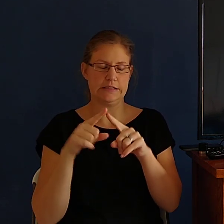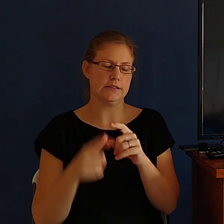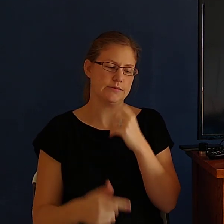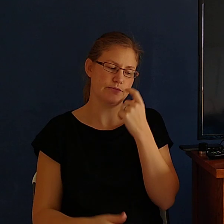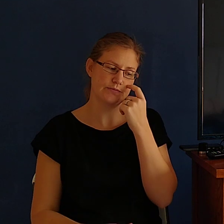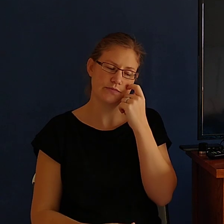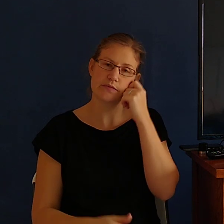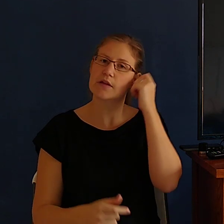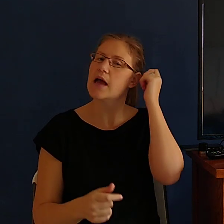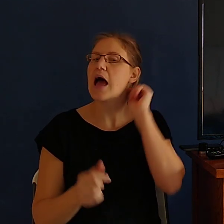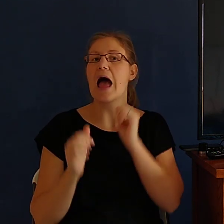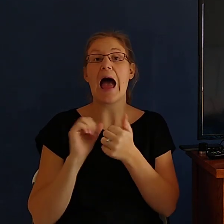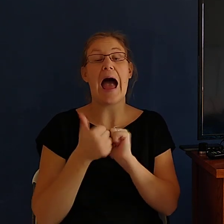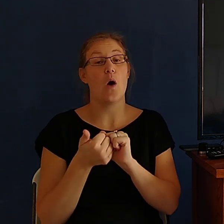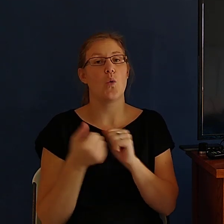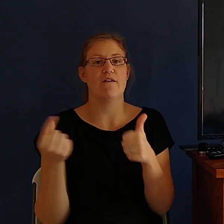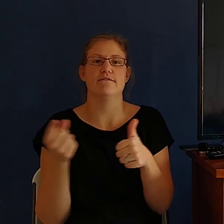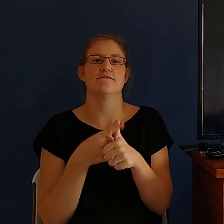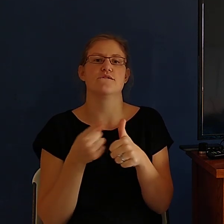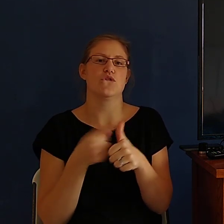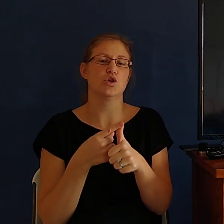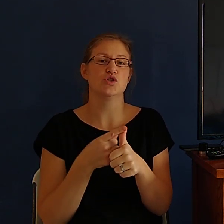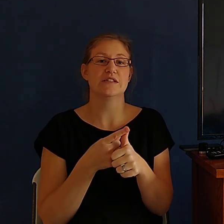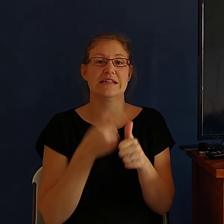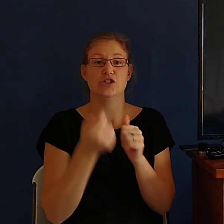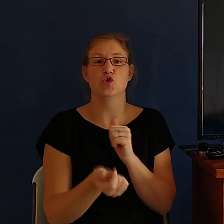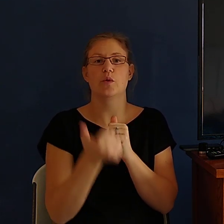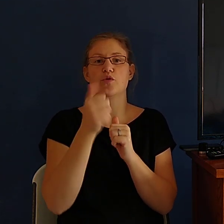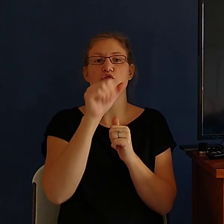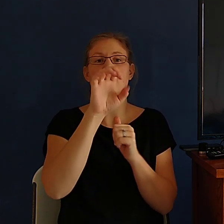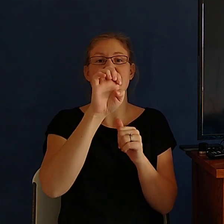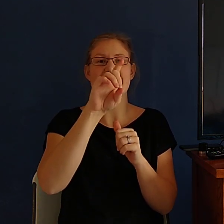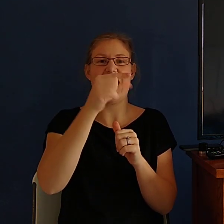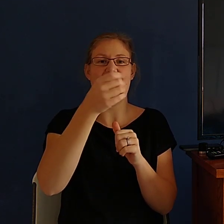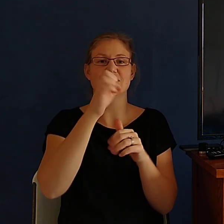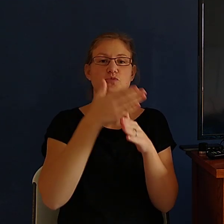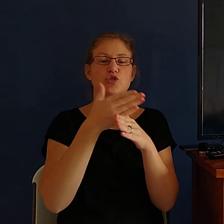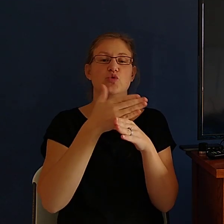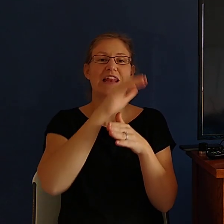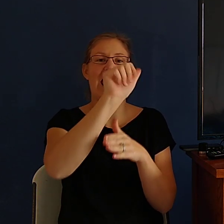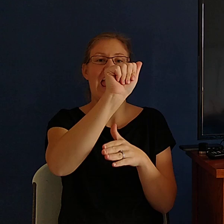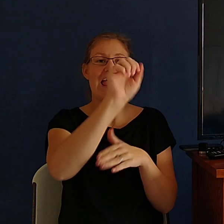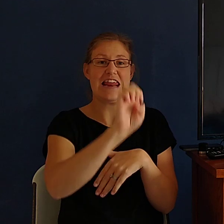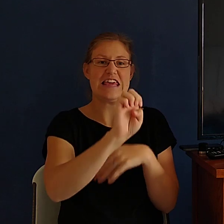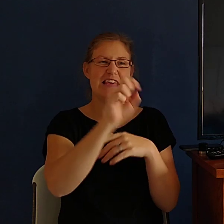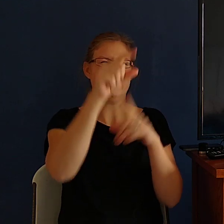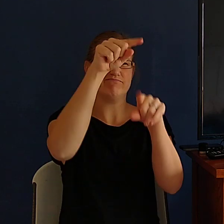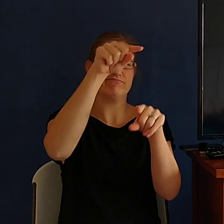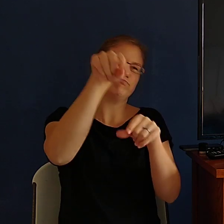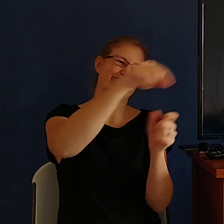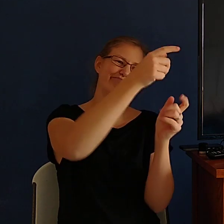So how? First, let's remove the edge between A and E. Okay, it's an extra edge.